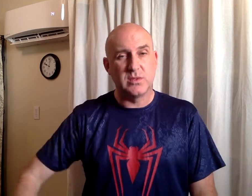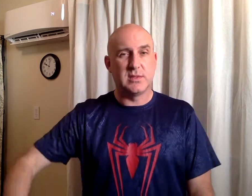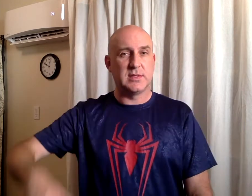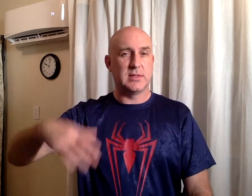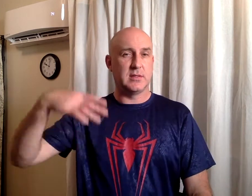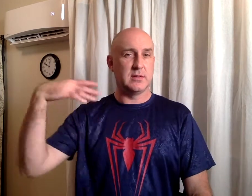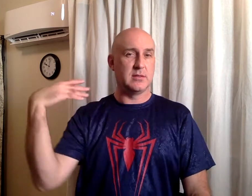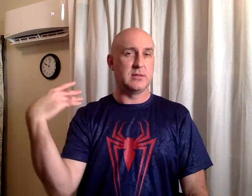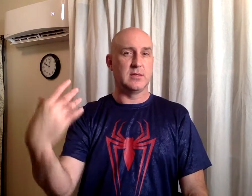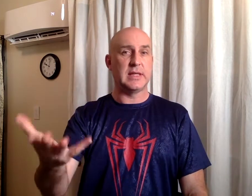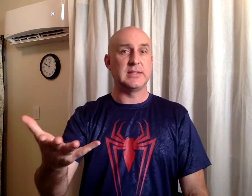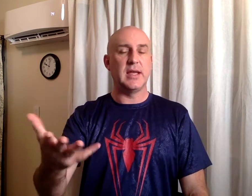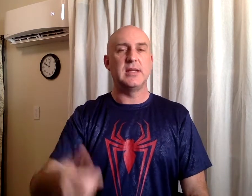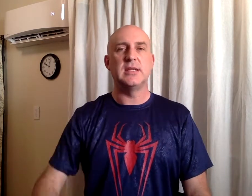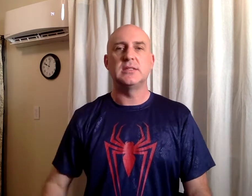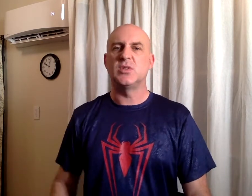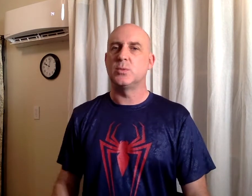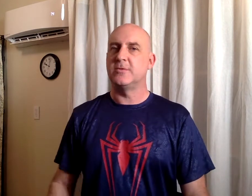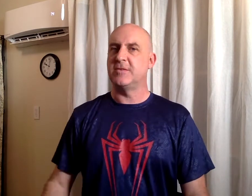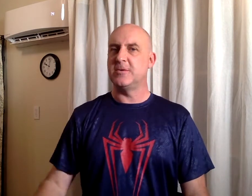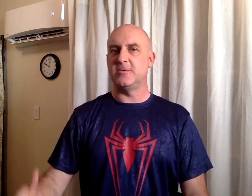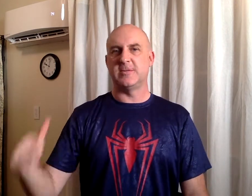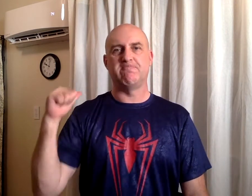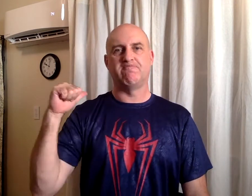closed. Next sign is to refuse.